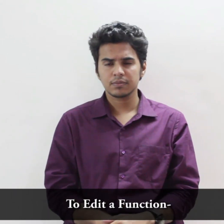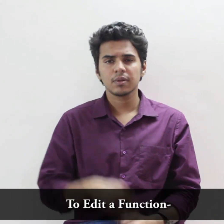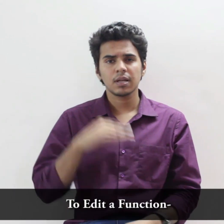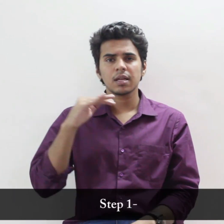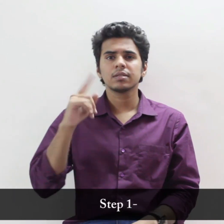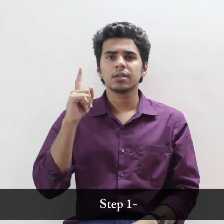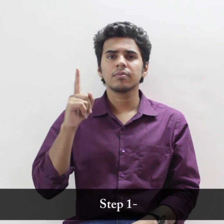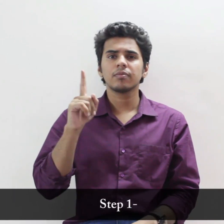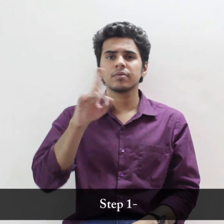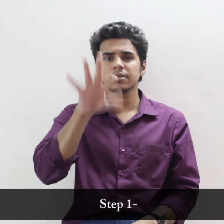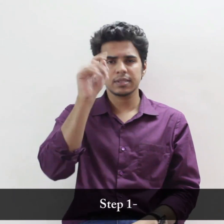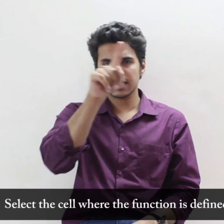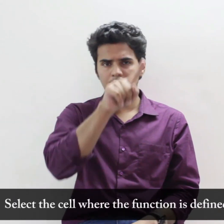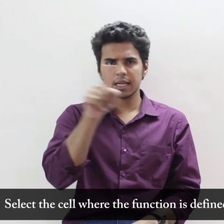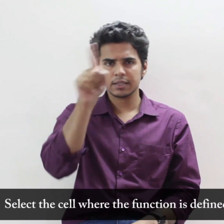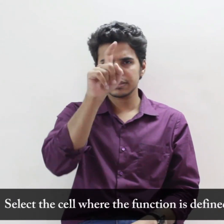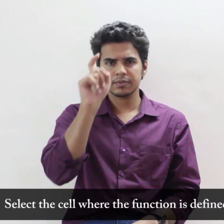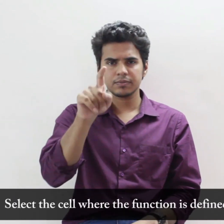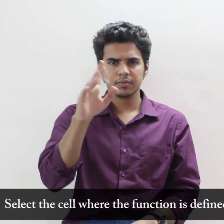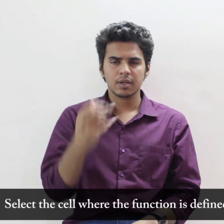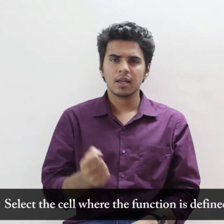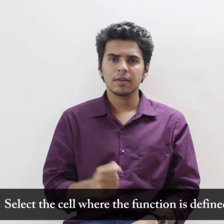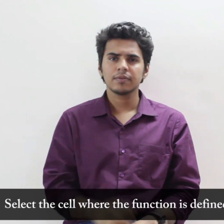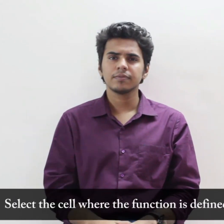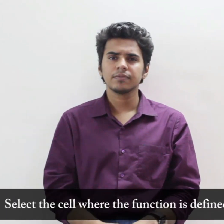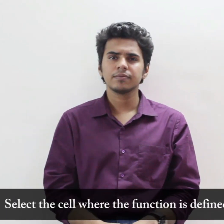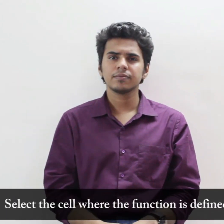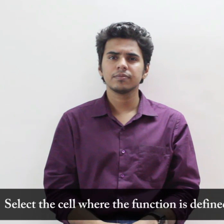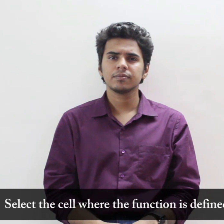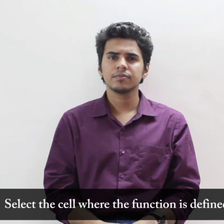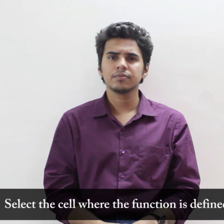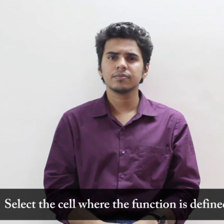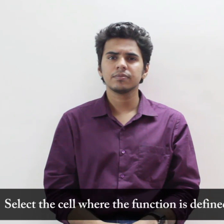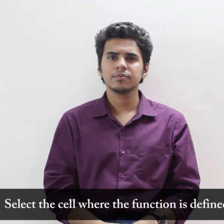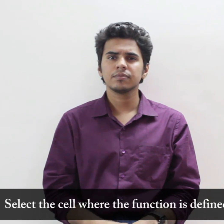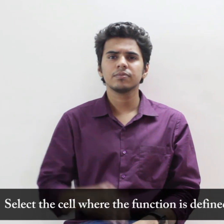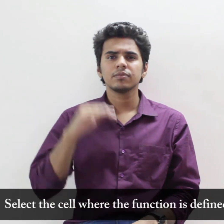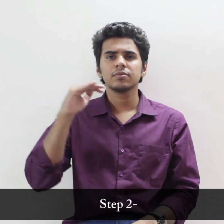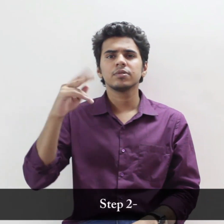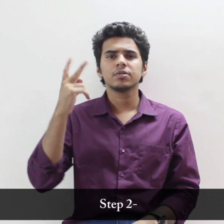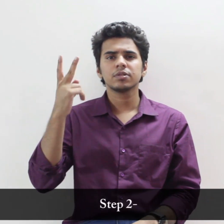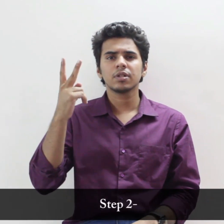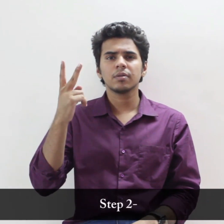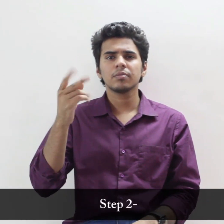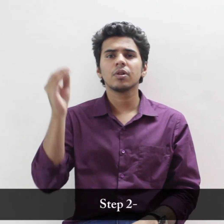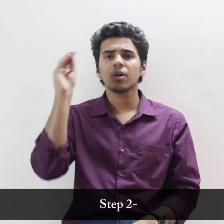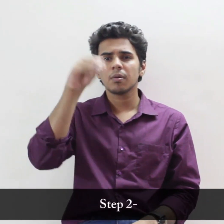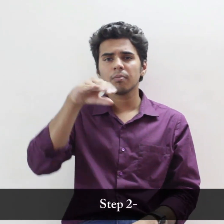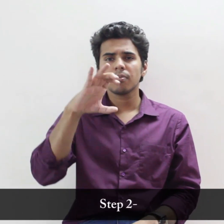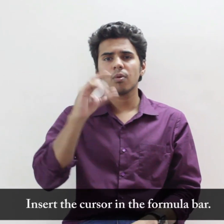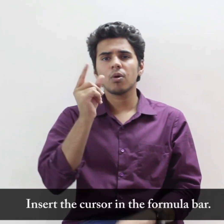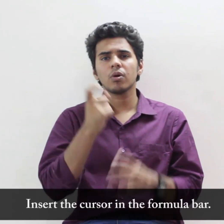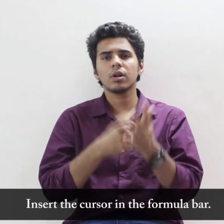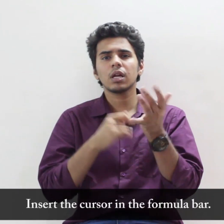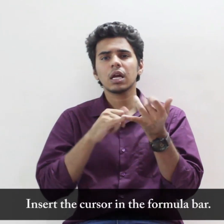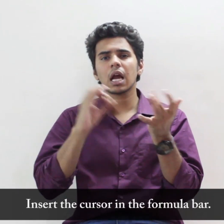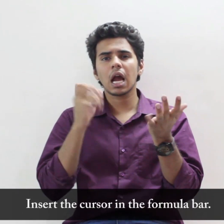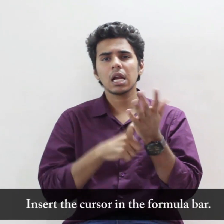Step 1. Select the cell where the function is defined. Step 2. Insert the cursor in the formula bar.